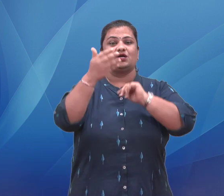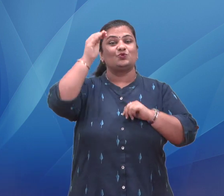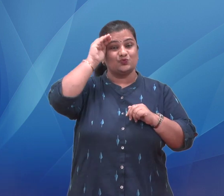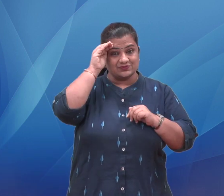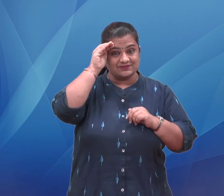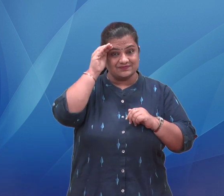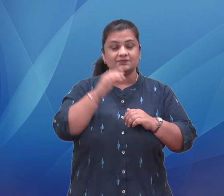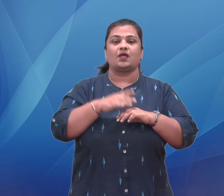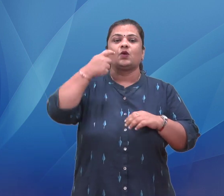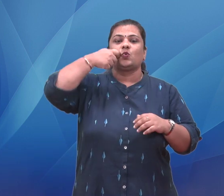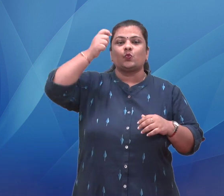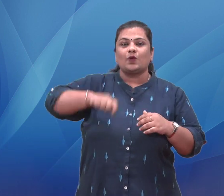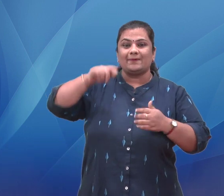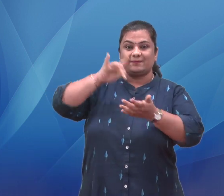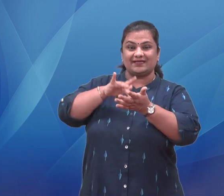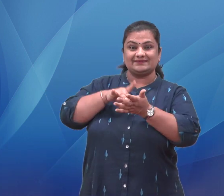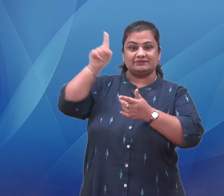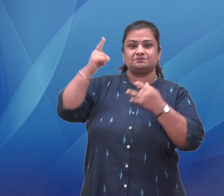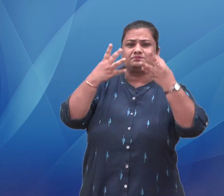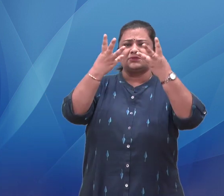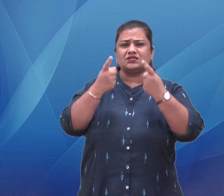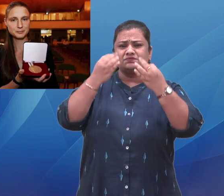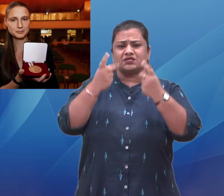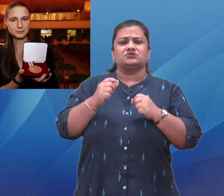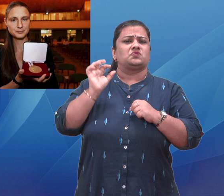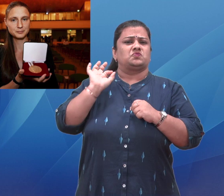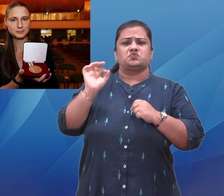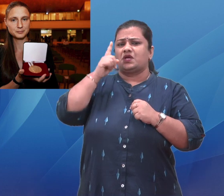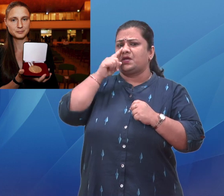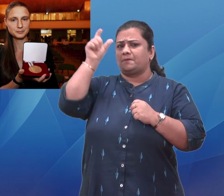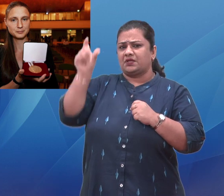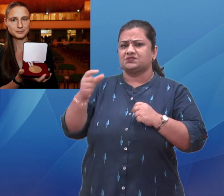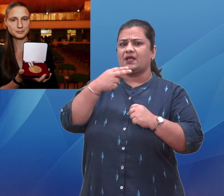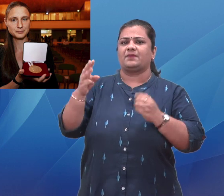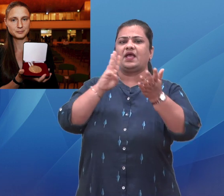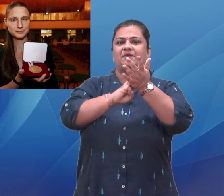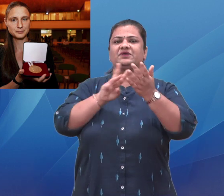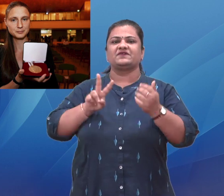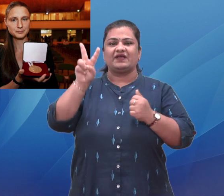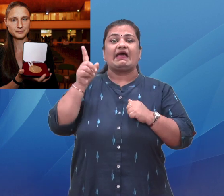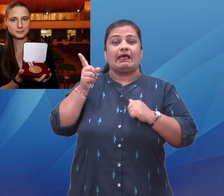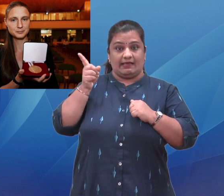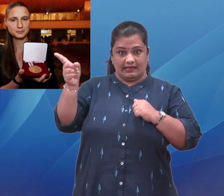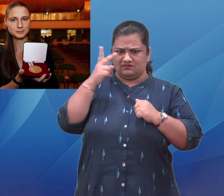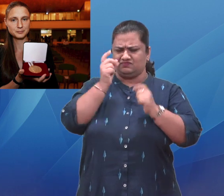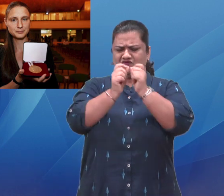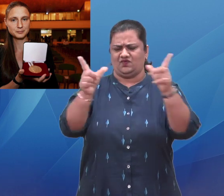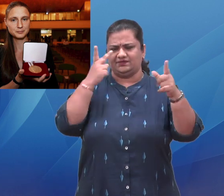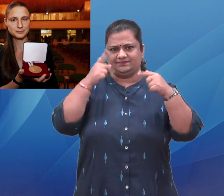Over to international news. Ukrainian mathematician Marina Vysotska is one of the recipients of the prestigious